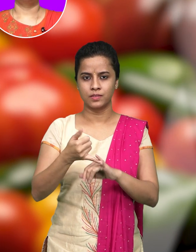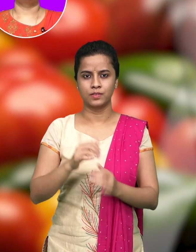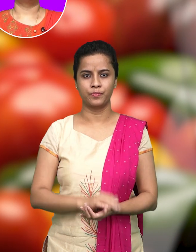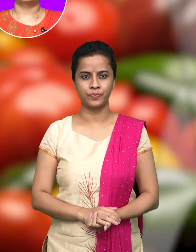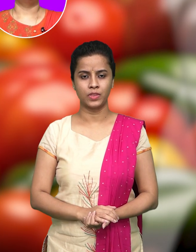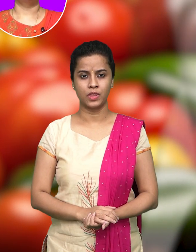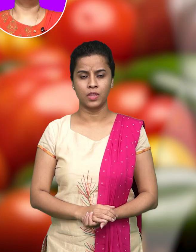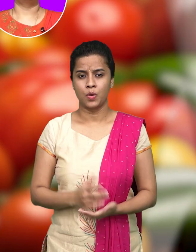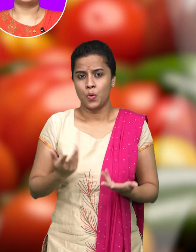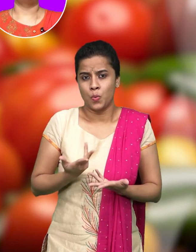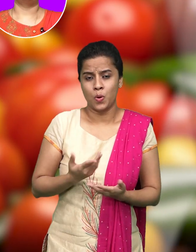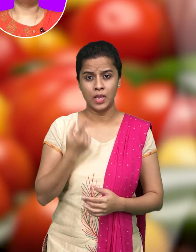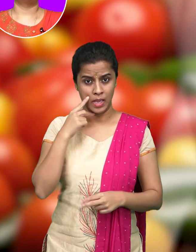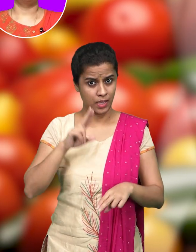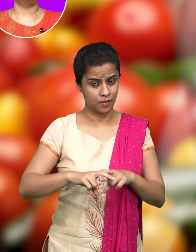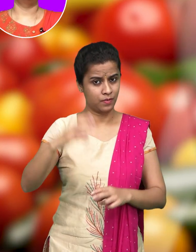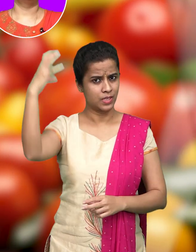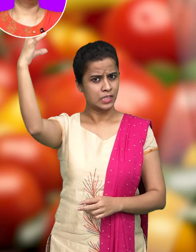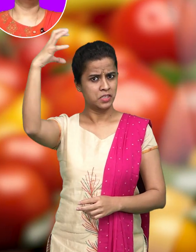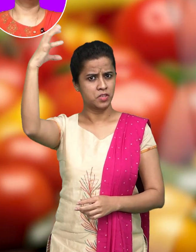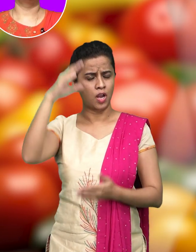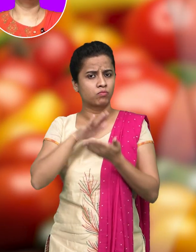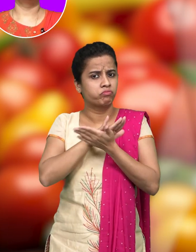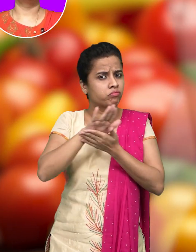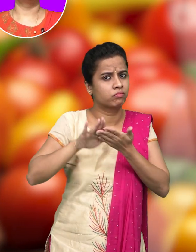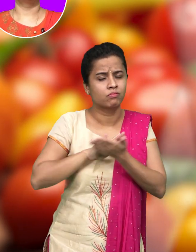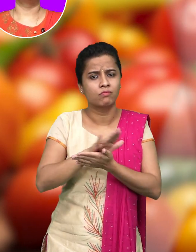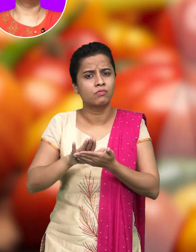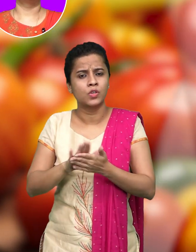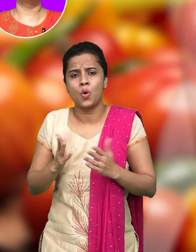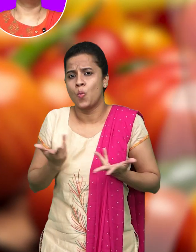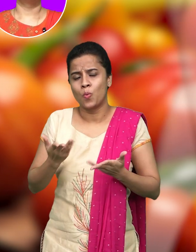What if the sun would not have been present?